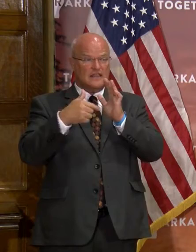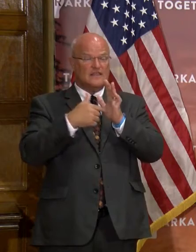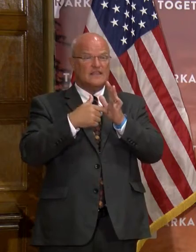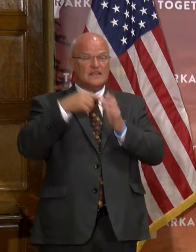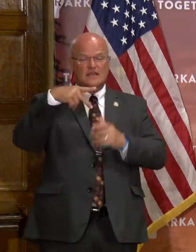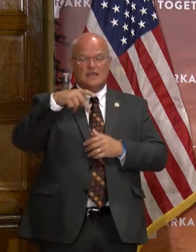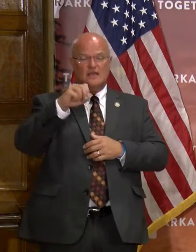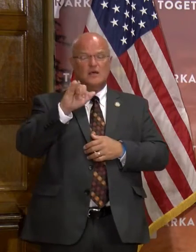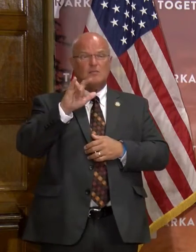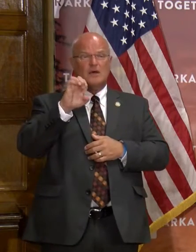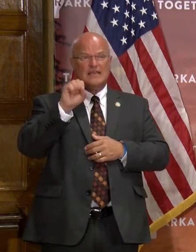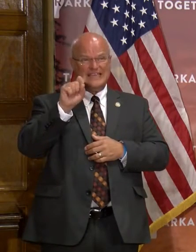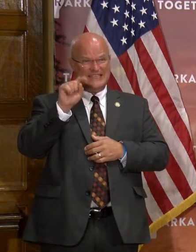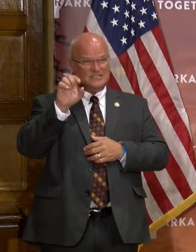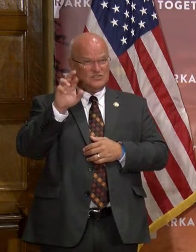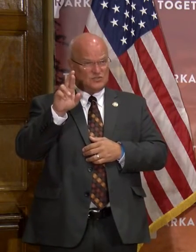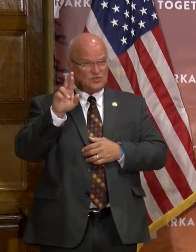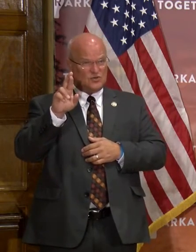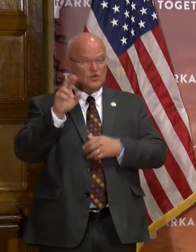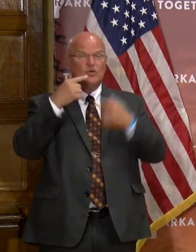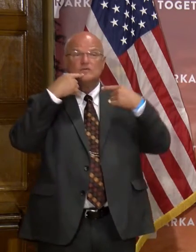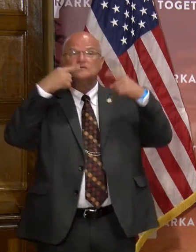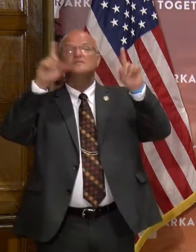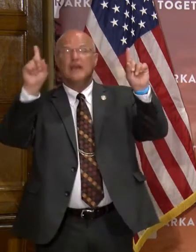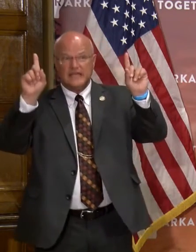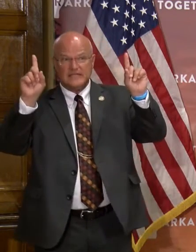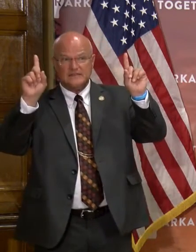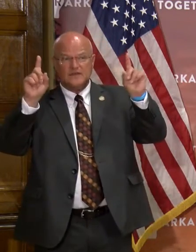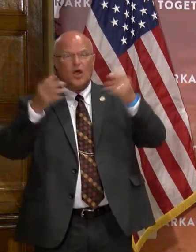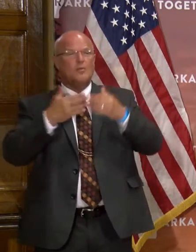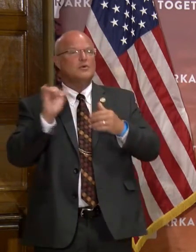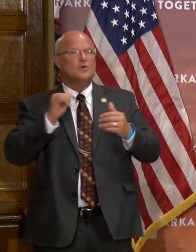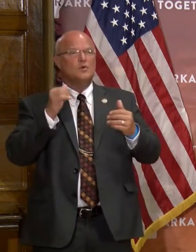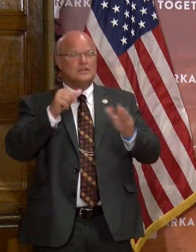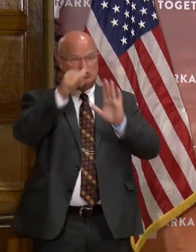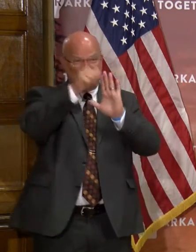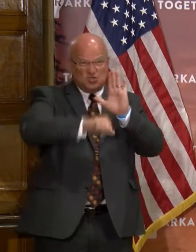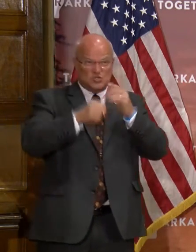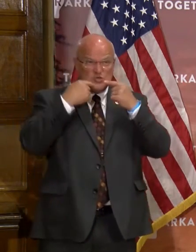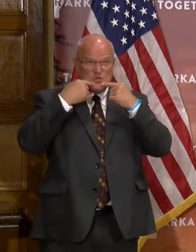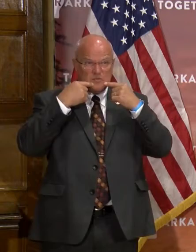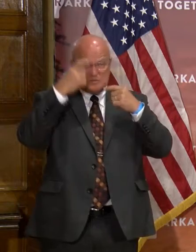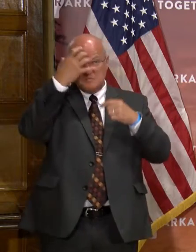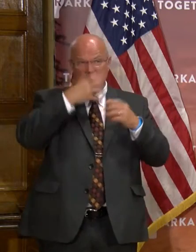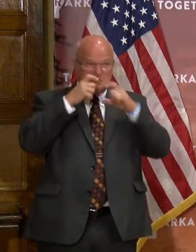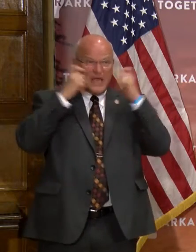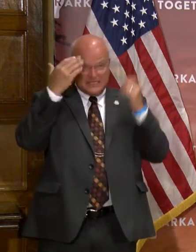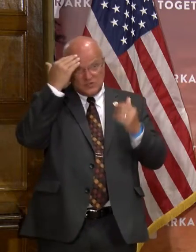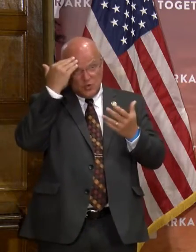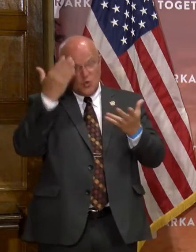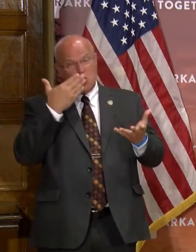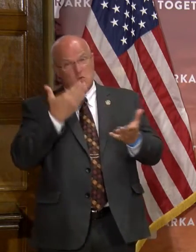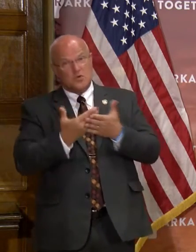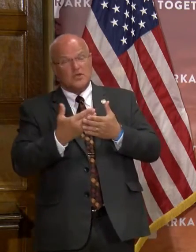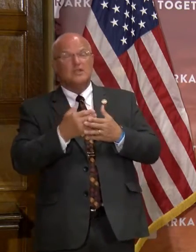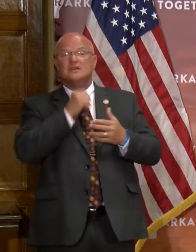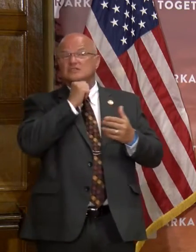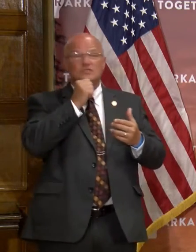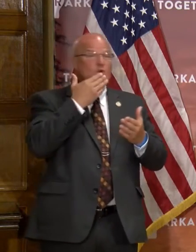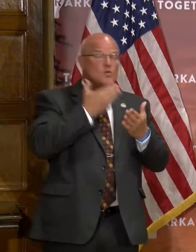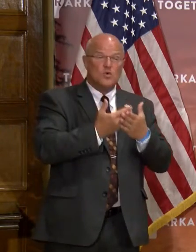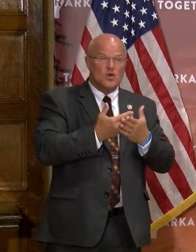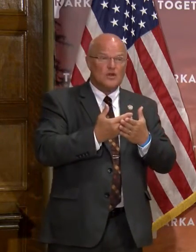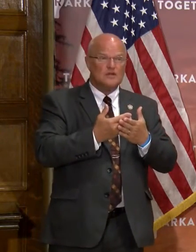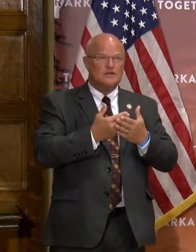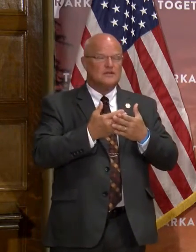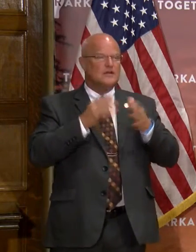the polyester masks, they work very, very well. They work almost as well as surgical masks, which is really very nice to know. What don't work well, although